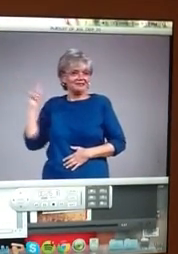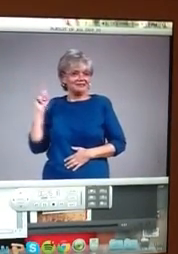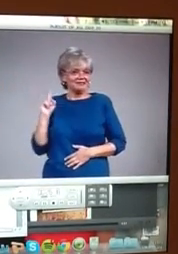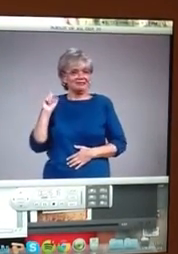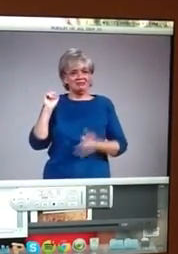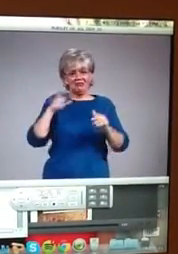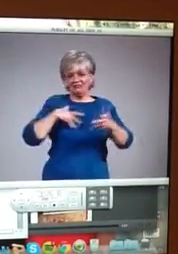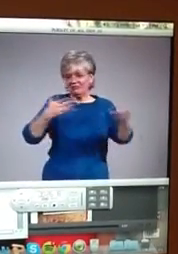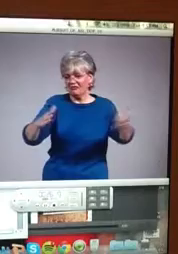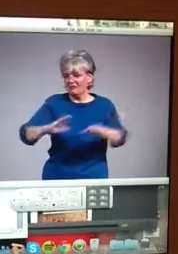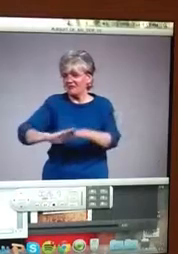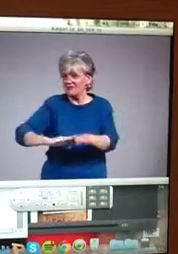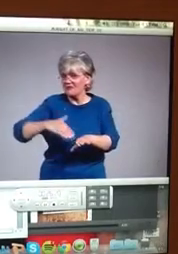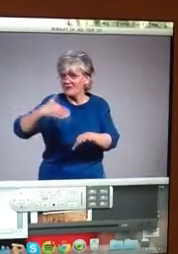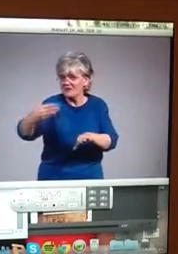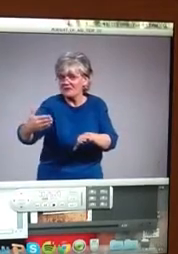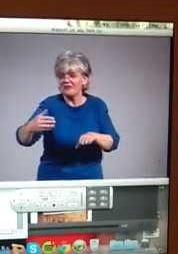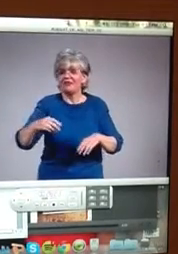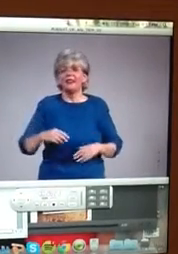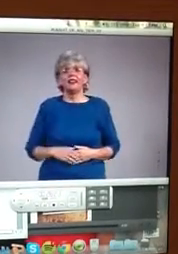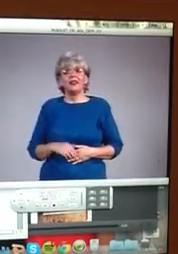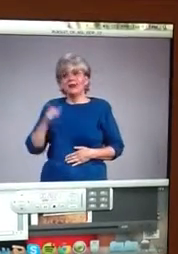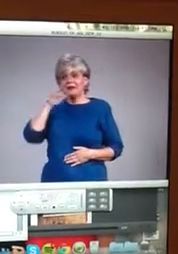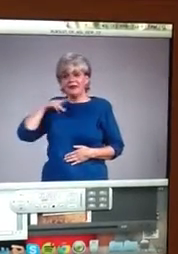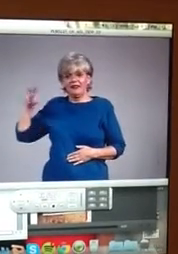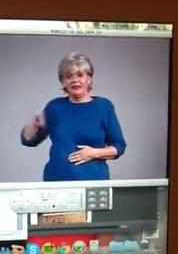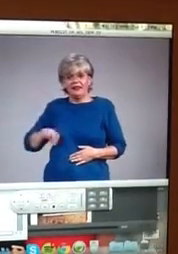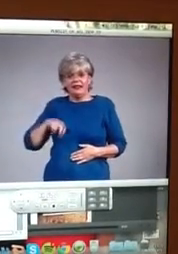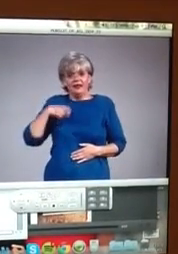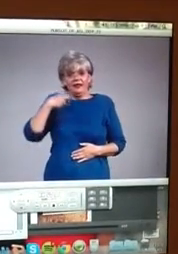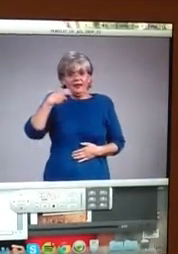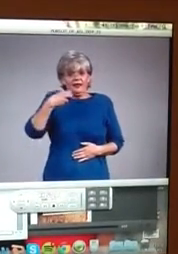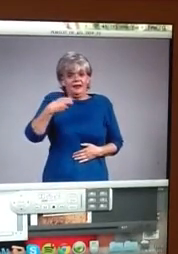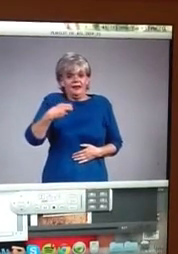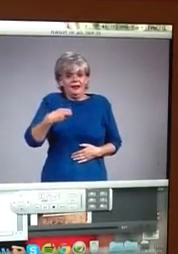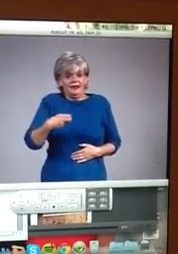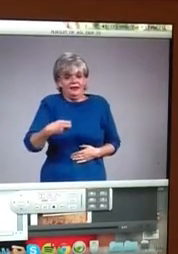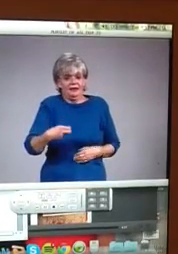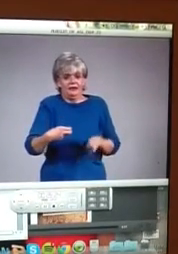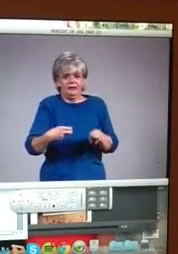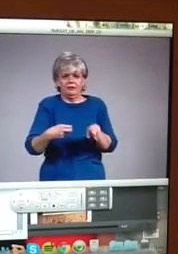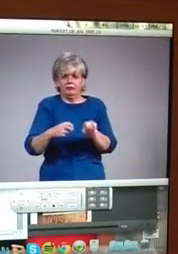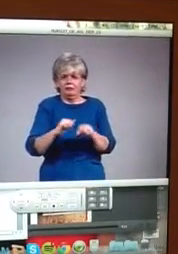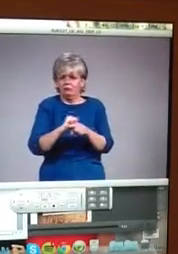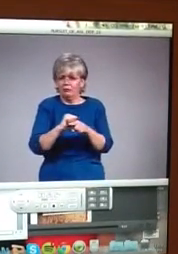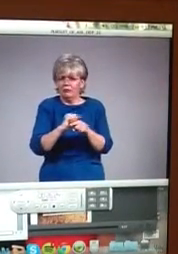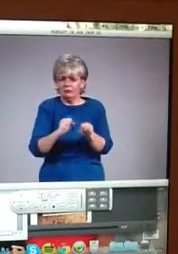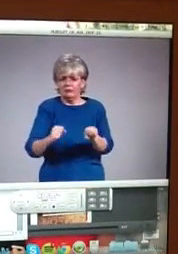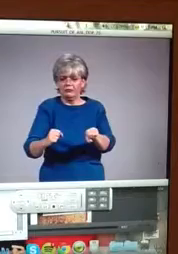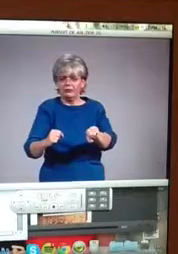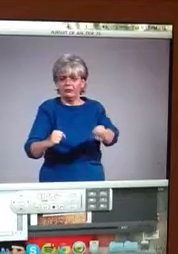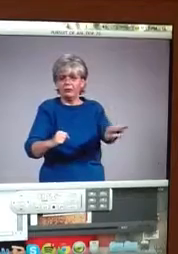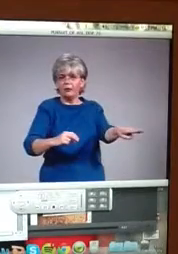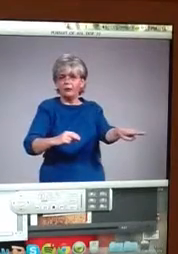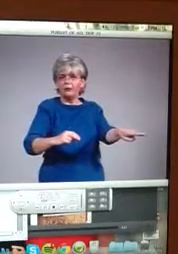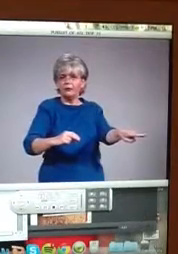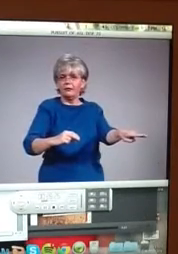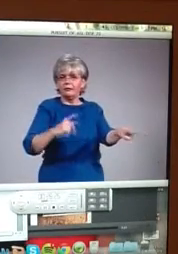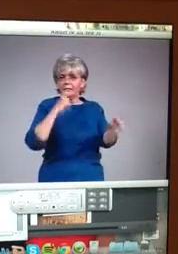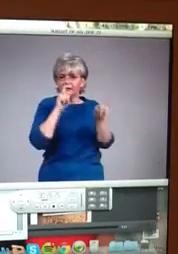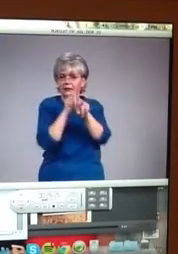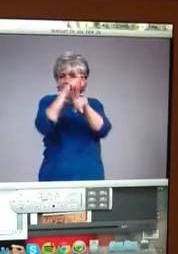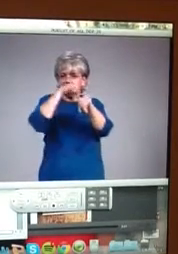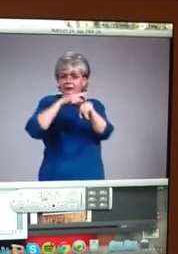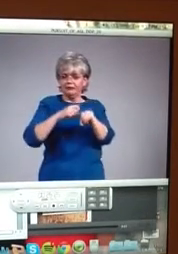gets in, and she's already sitting in before the show starts, but she's not showing her